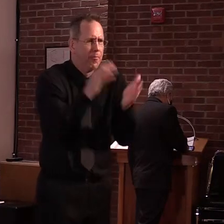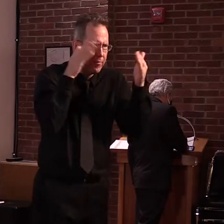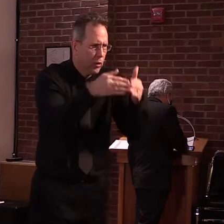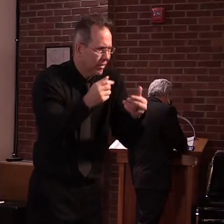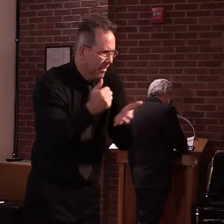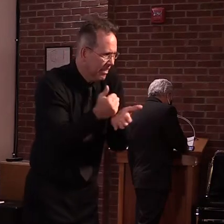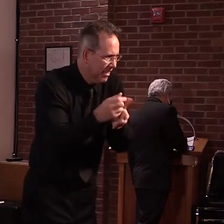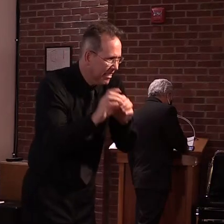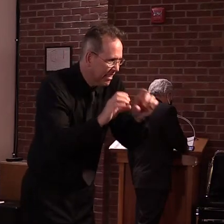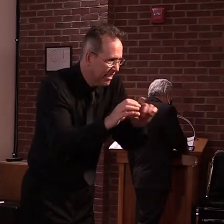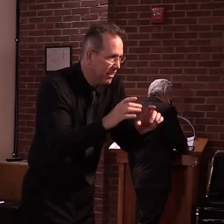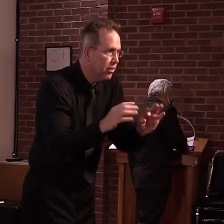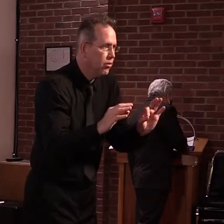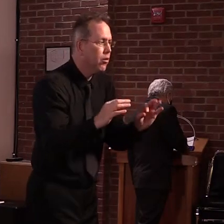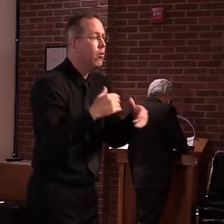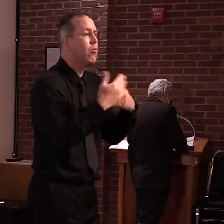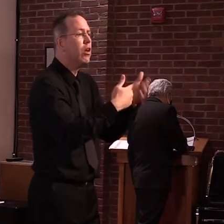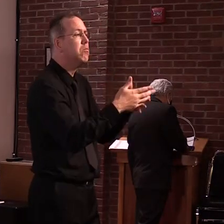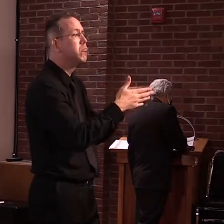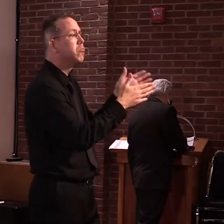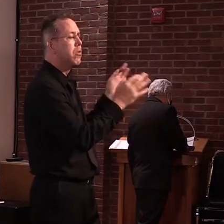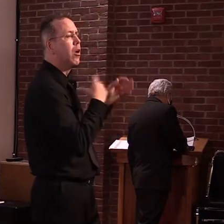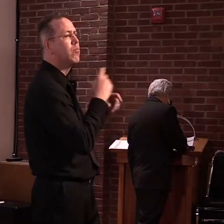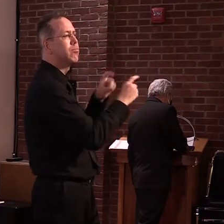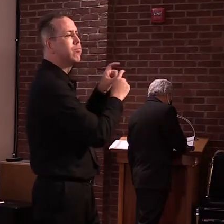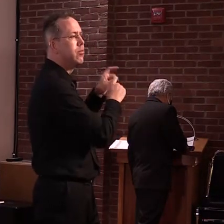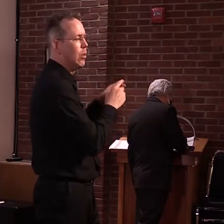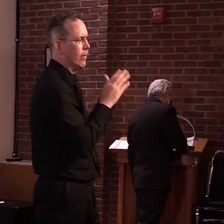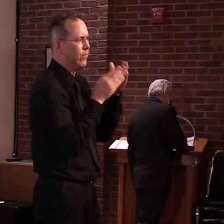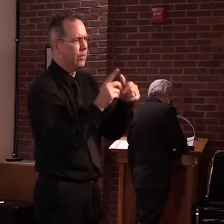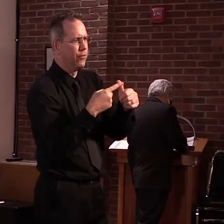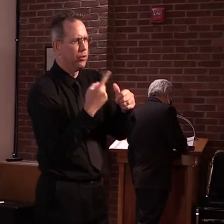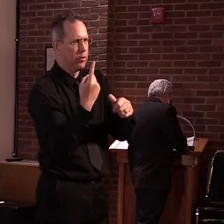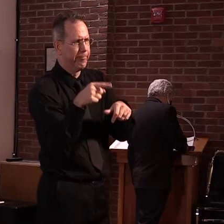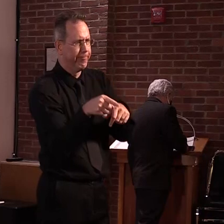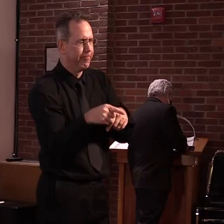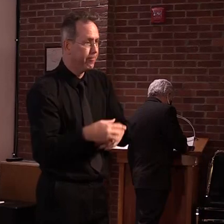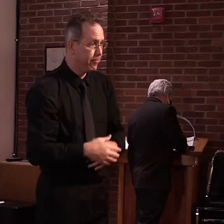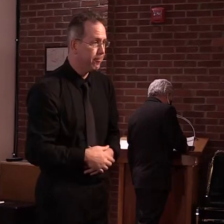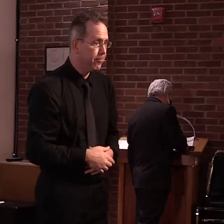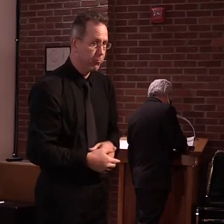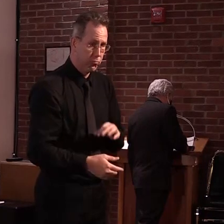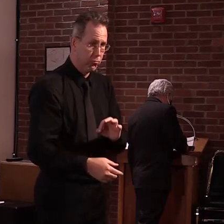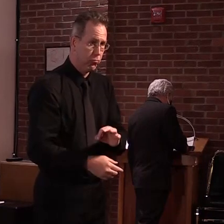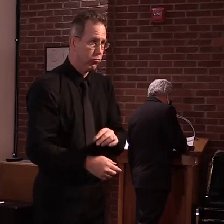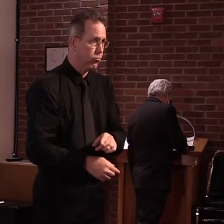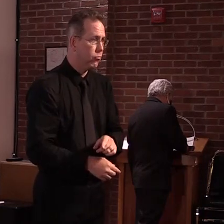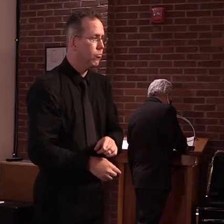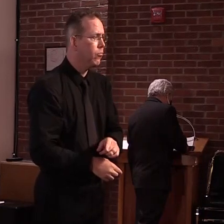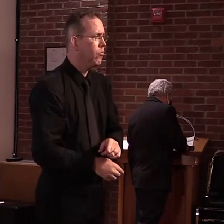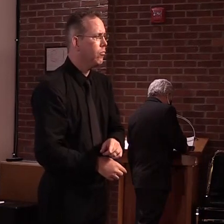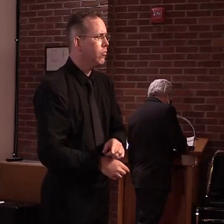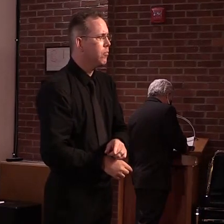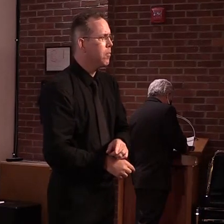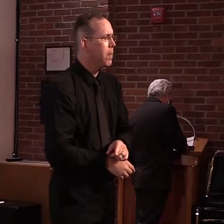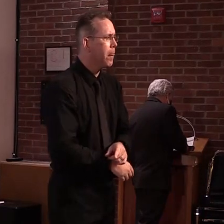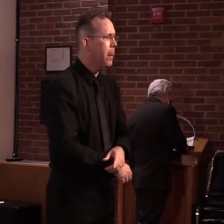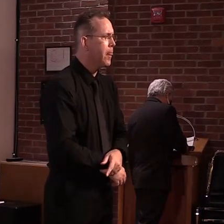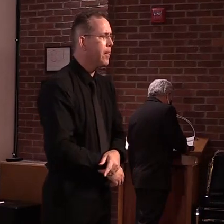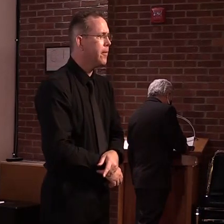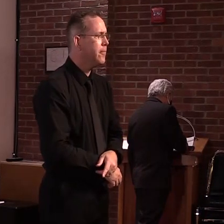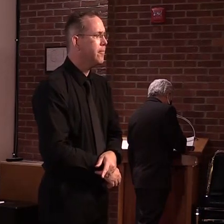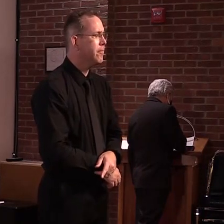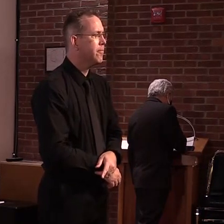Somewhat. I know well that some of the PPP money, there's been a lot of concern that it went to a lot of big businesses that didn't necessarily need